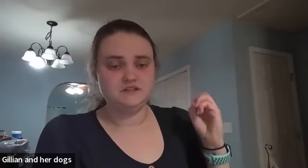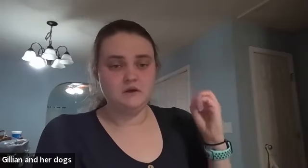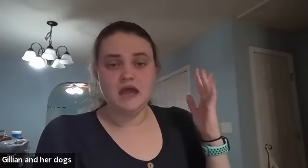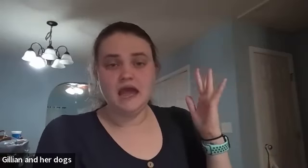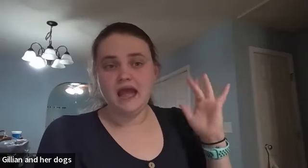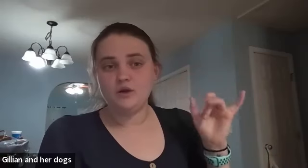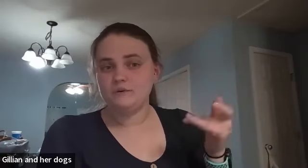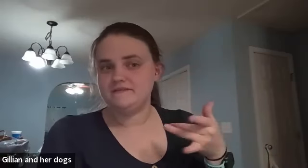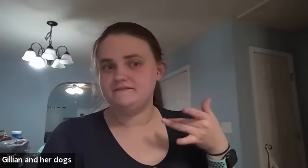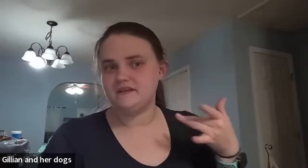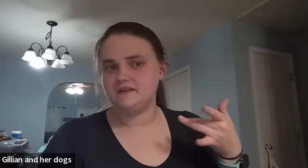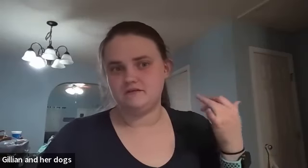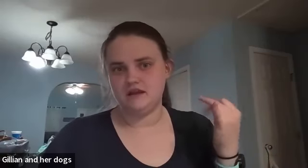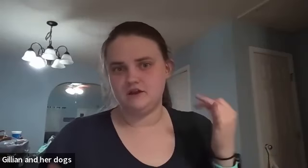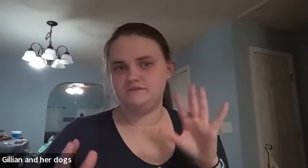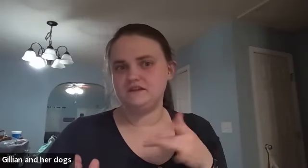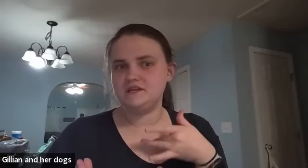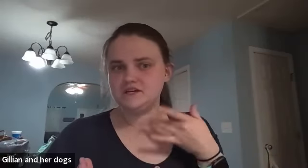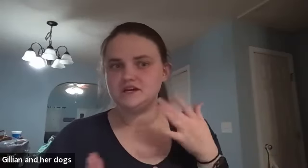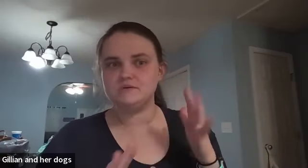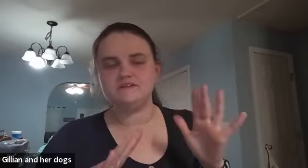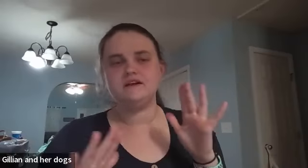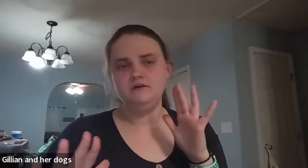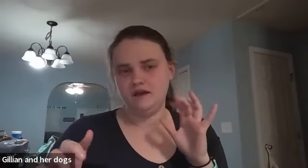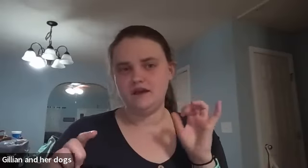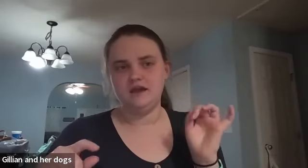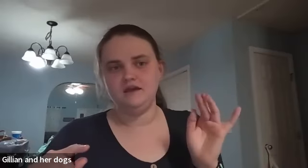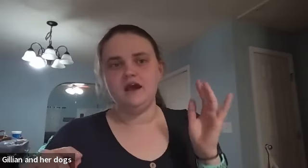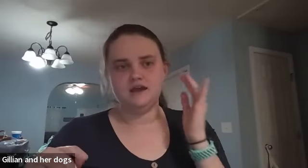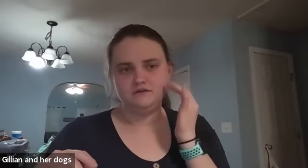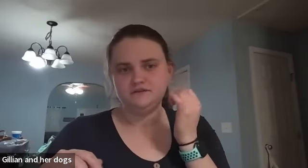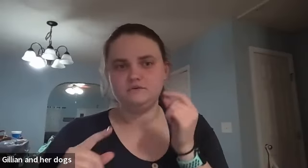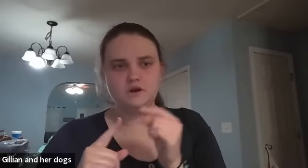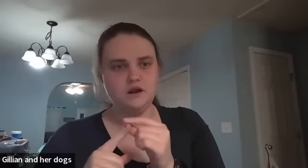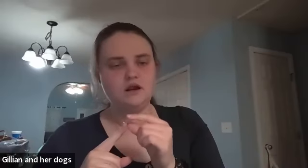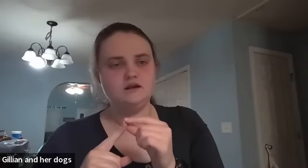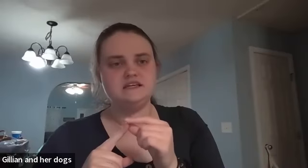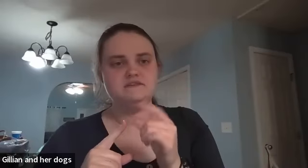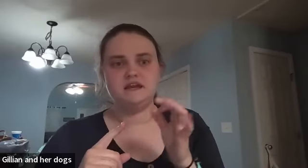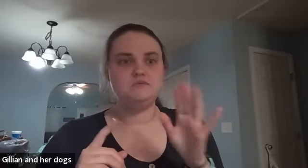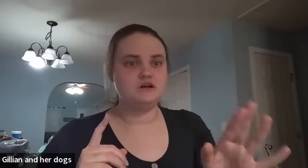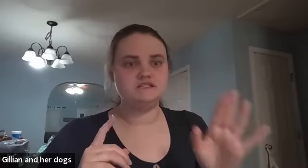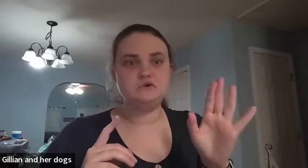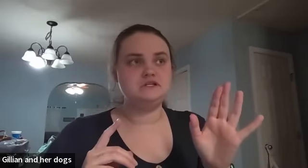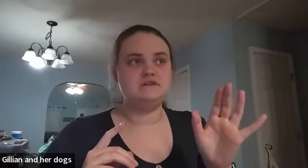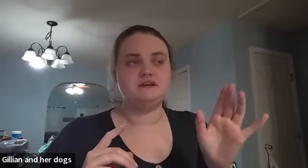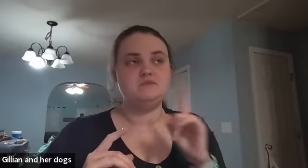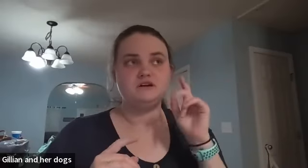So how are we feeling right now? Are we feeling good? Are we feeling like, okay, I know a few words that if I came across